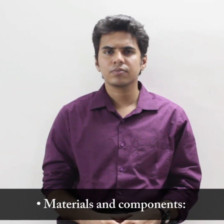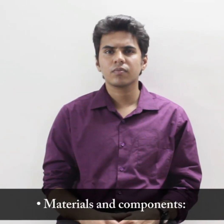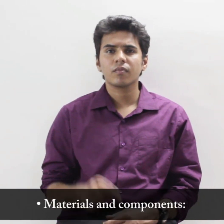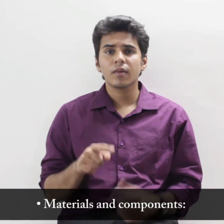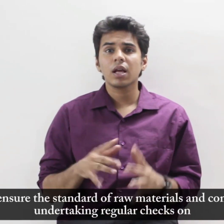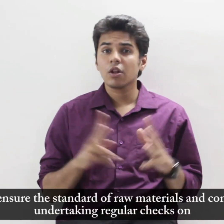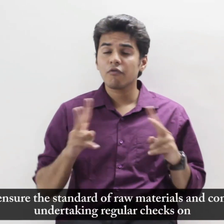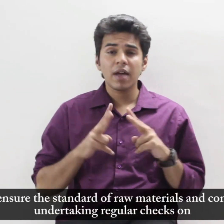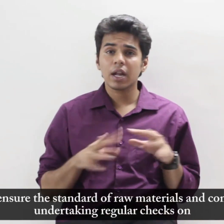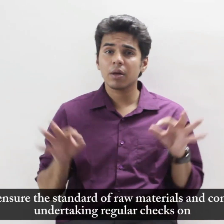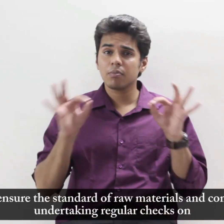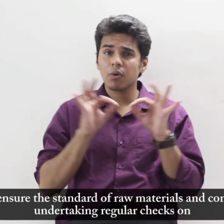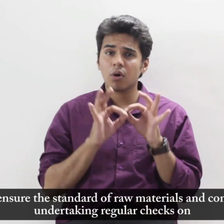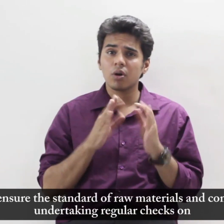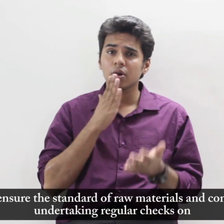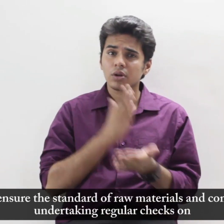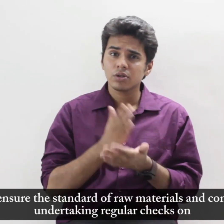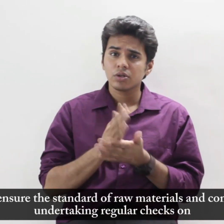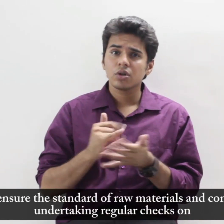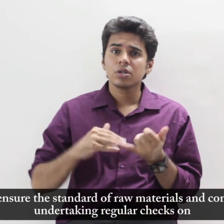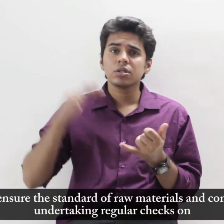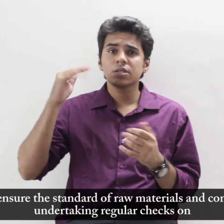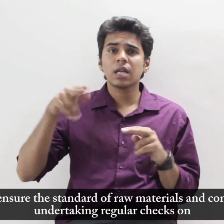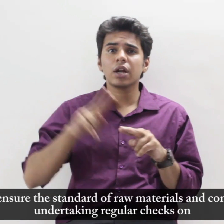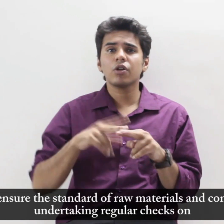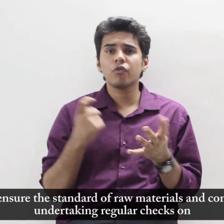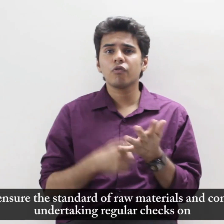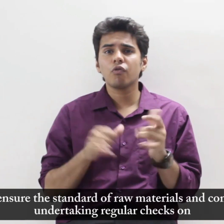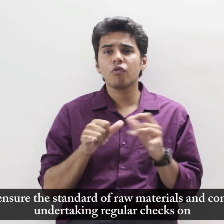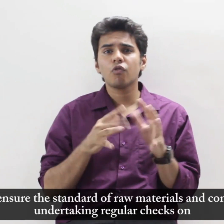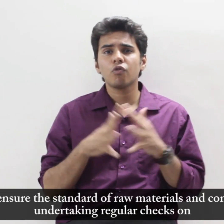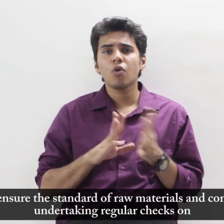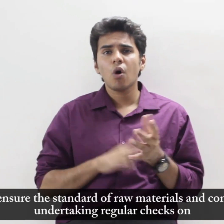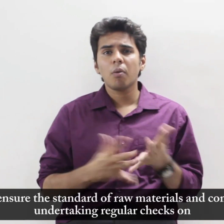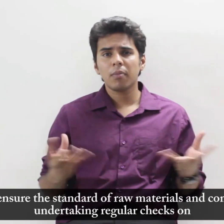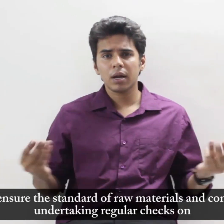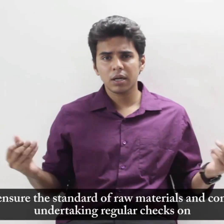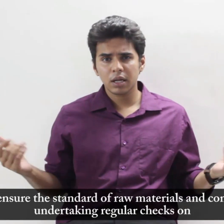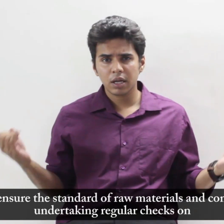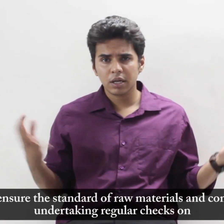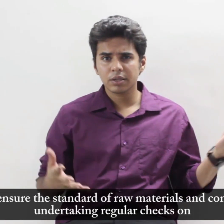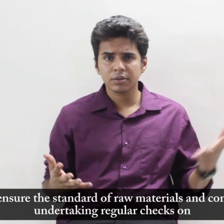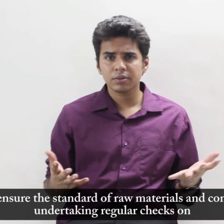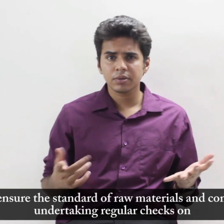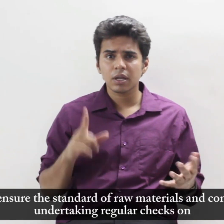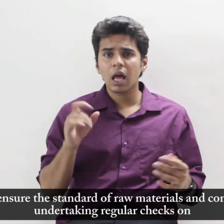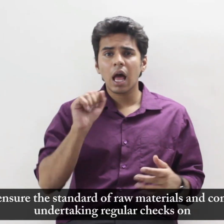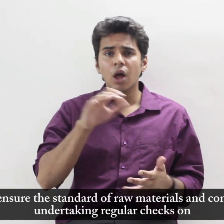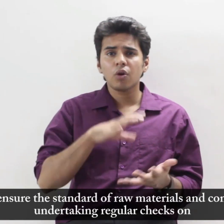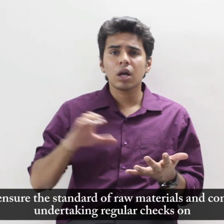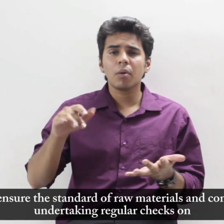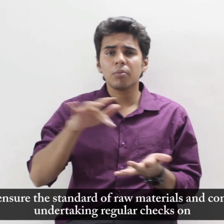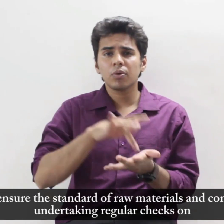It is vital to ensure the standard of raw materials and components by undertaking regular checks on